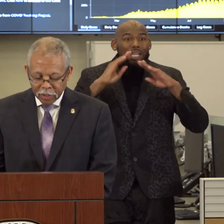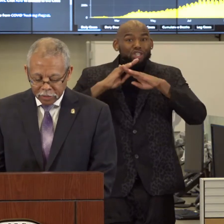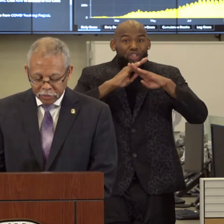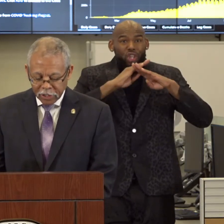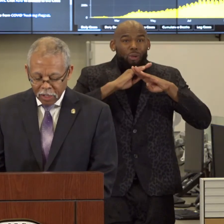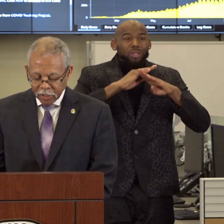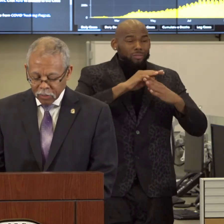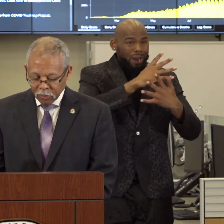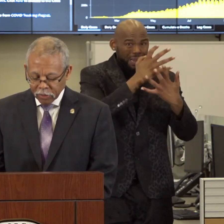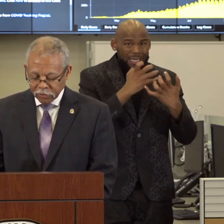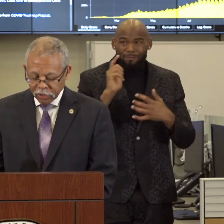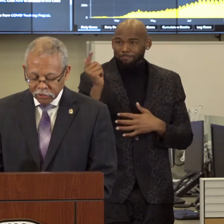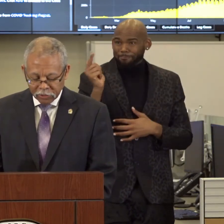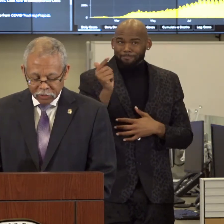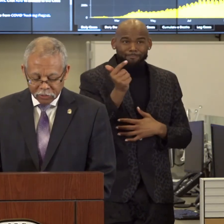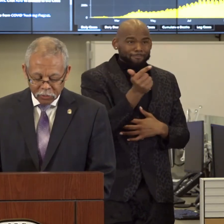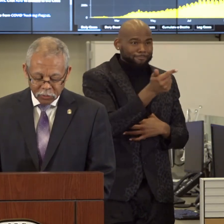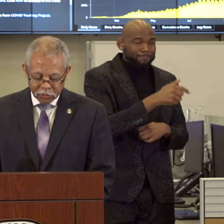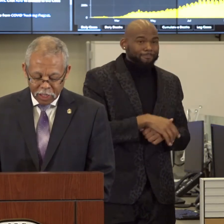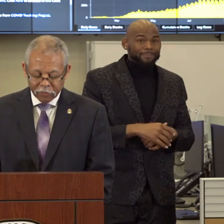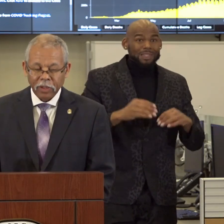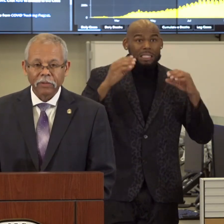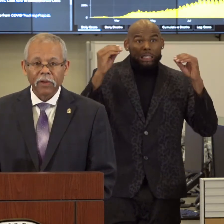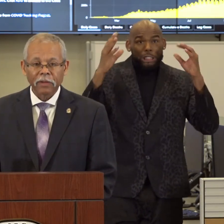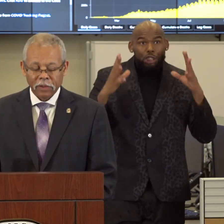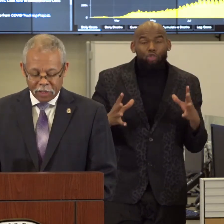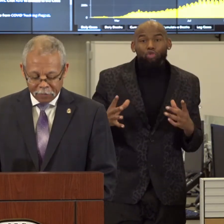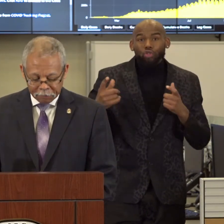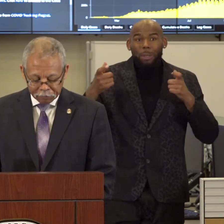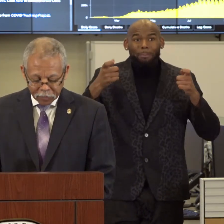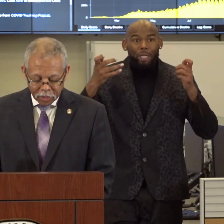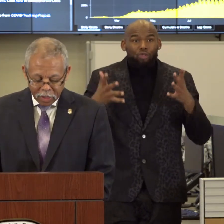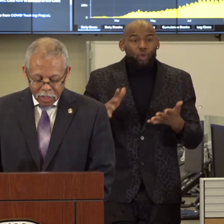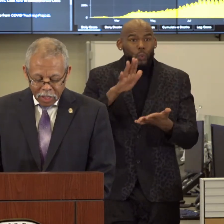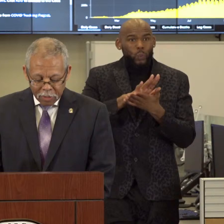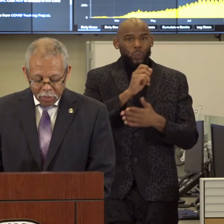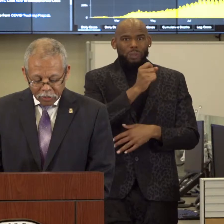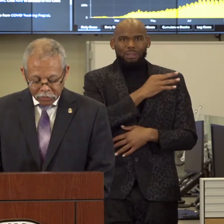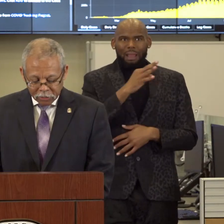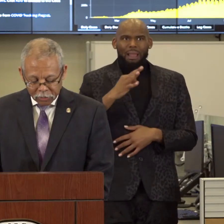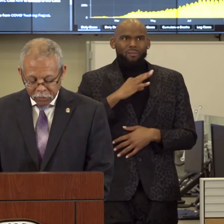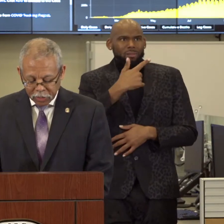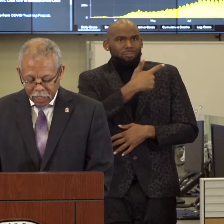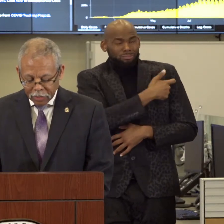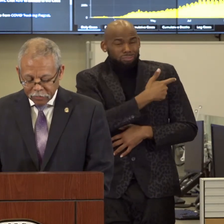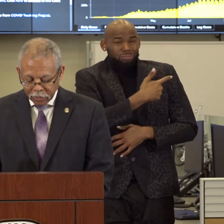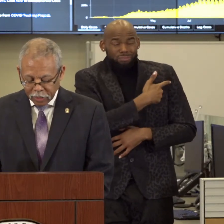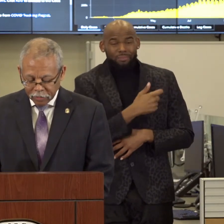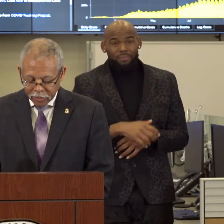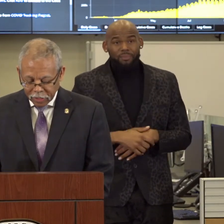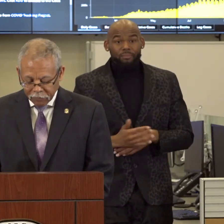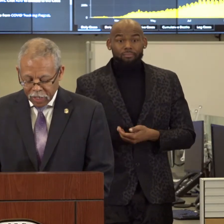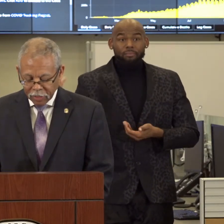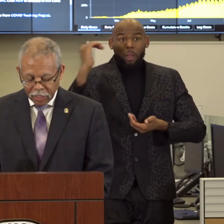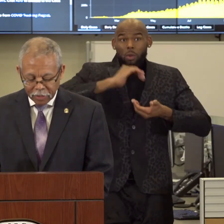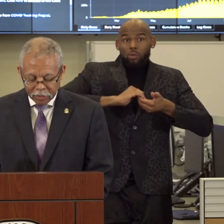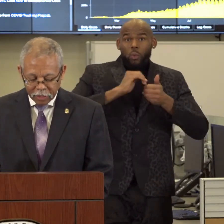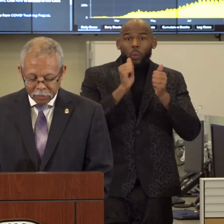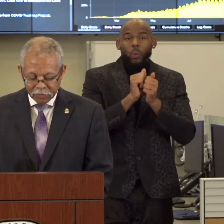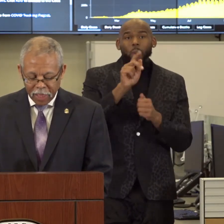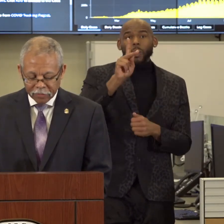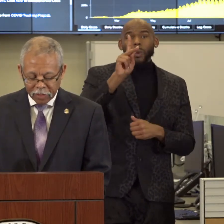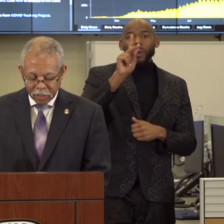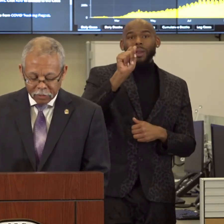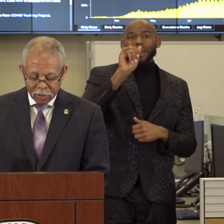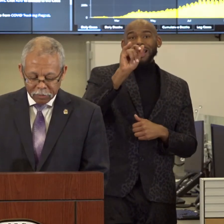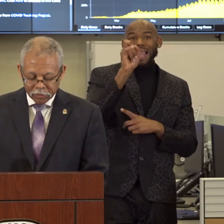our child care workers, teachers, and school staff are getting vaccinated. A partnership between Kaiser is getting finalized to